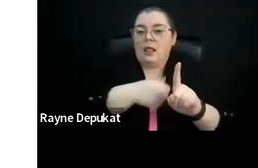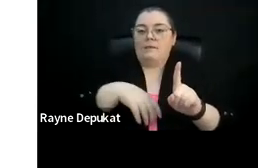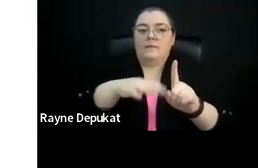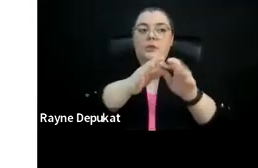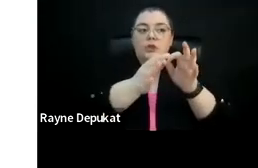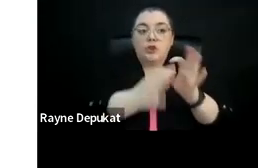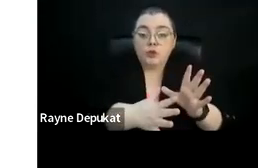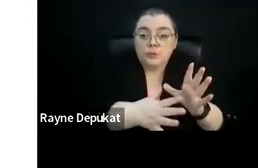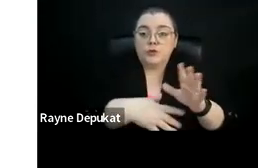the ideal